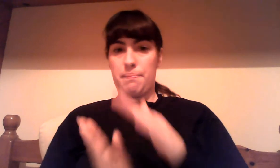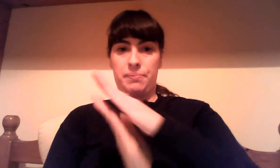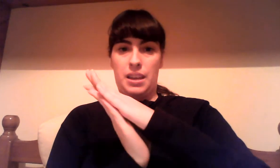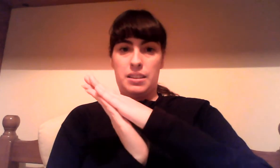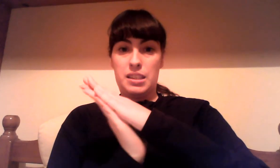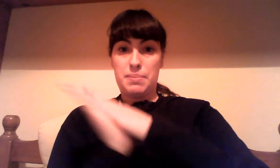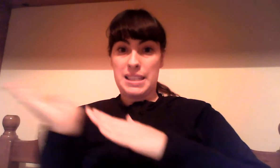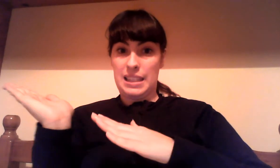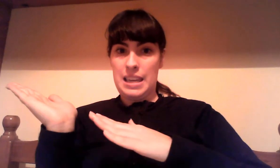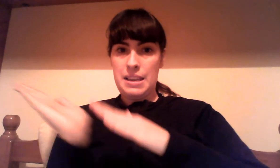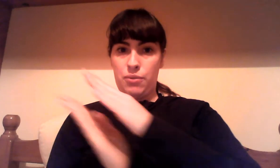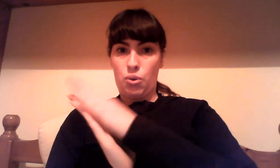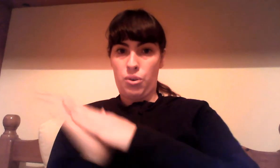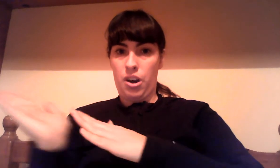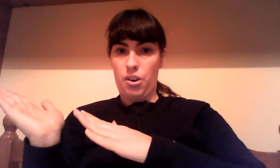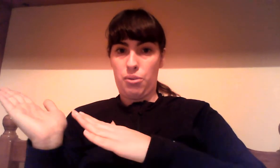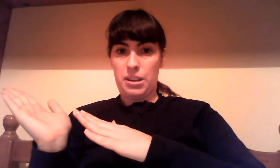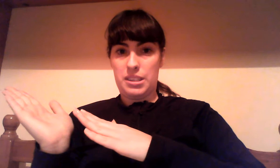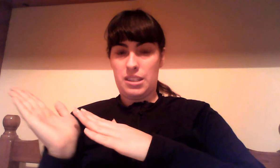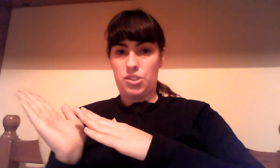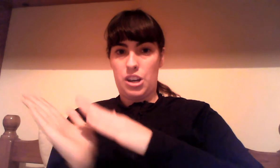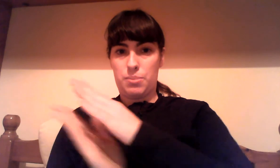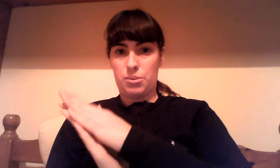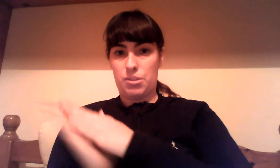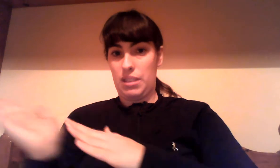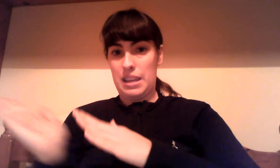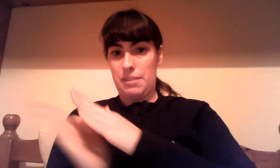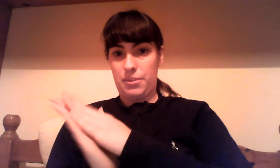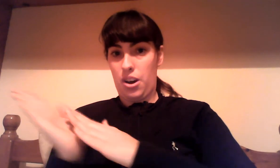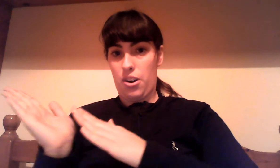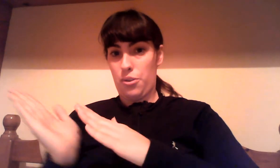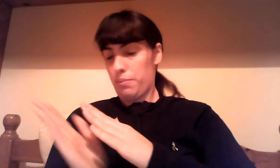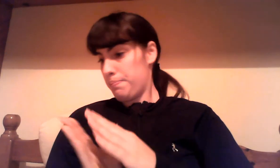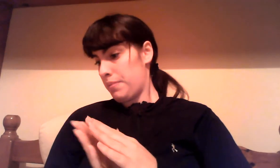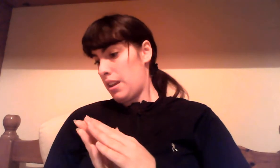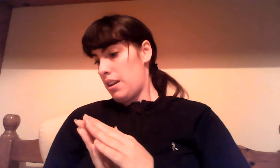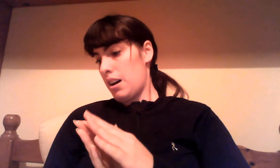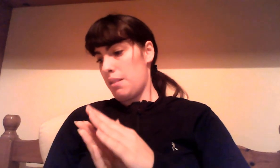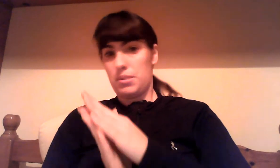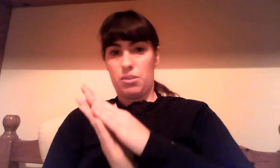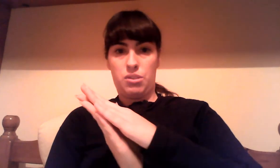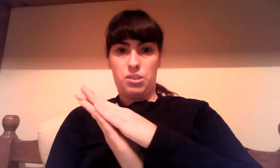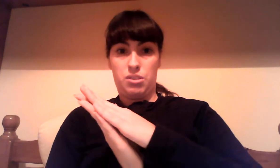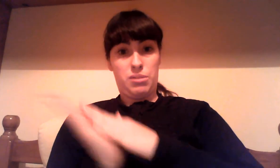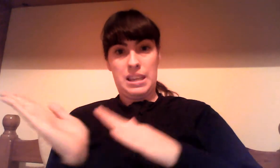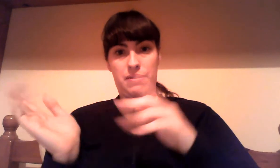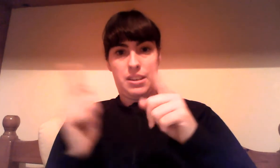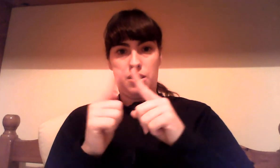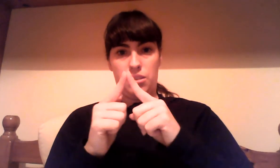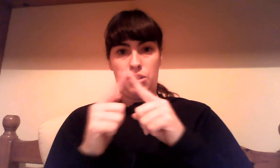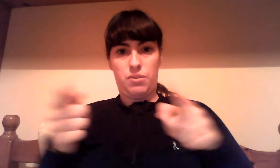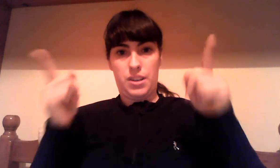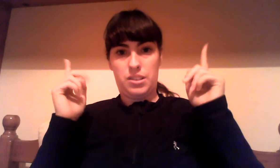Um, this means leave or go, it's interchangeable, so leave, go, um, so you can do leaving, university,